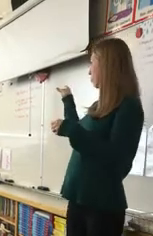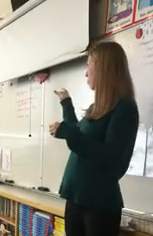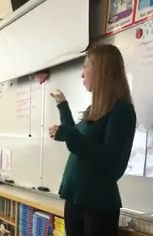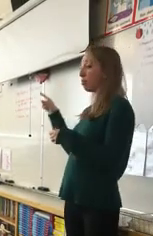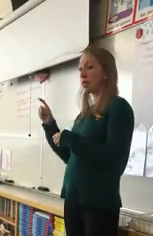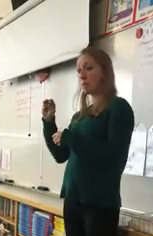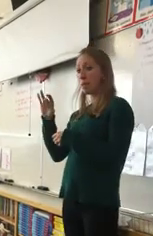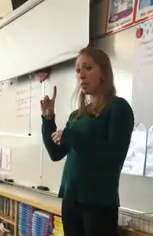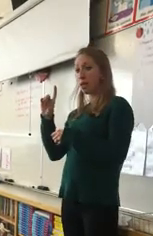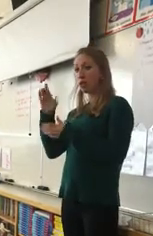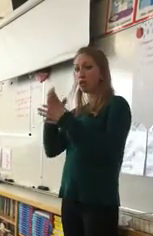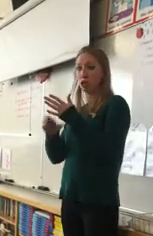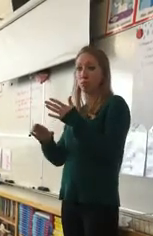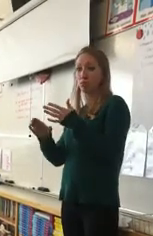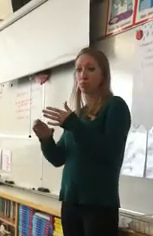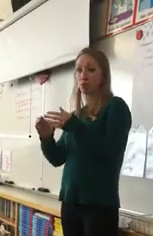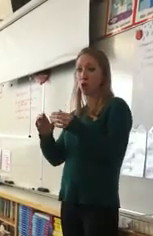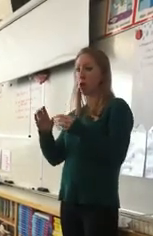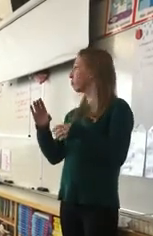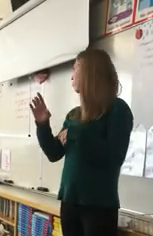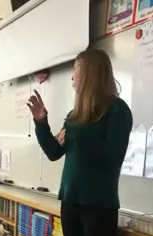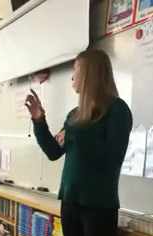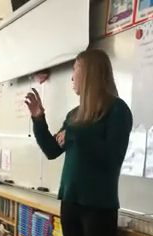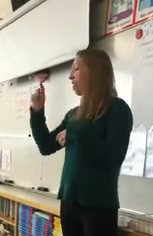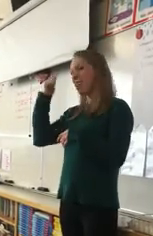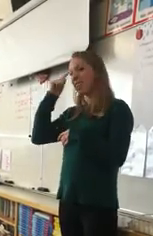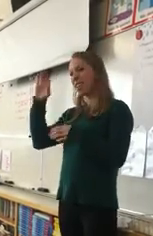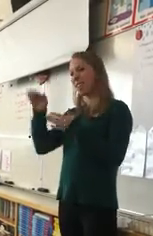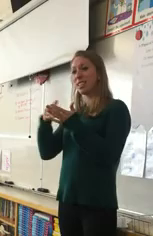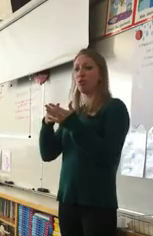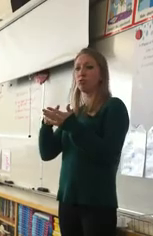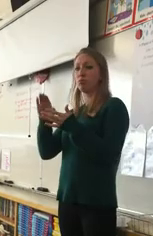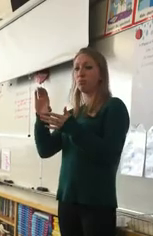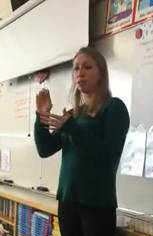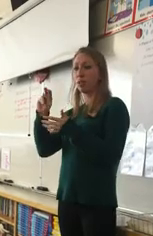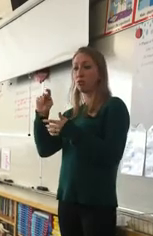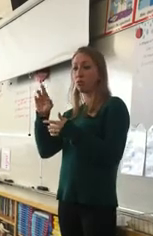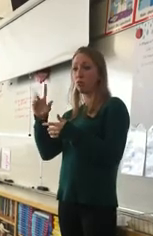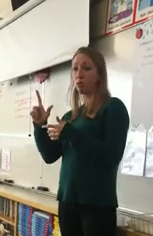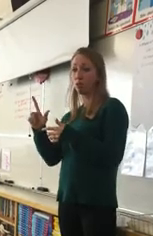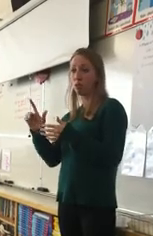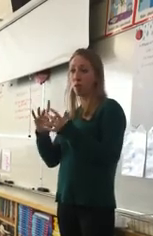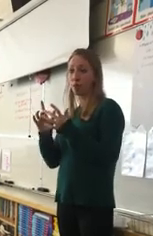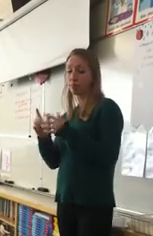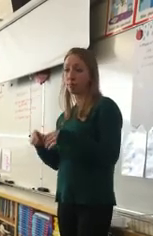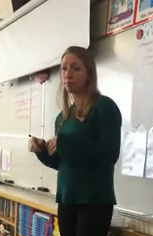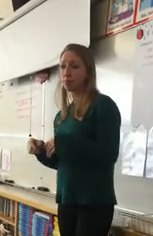1, with the fractions, I want you to get used to how you have to input the information. You guys